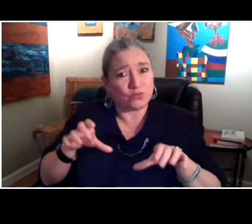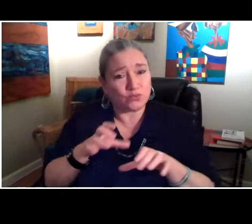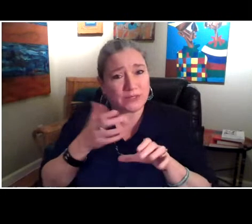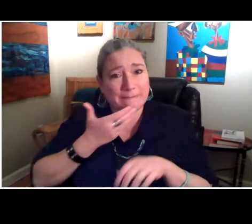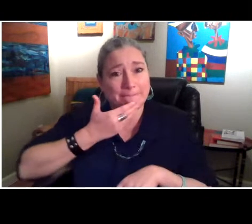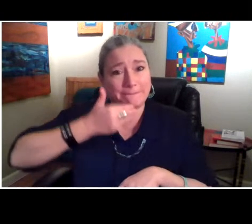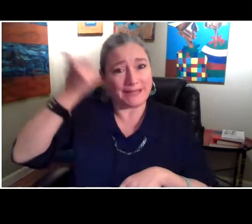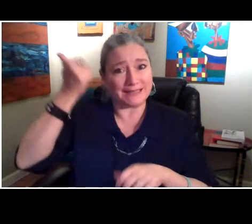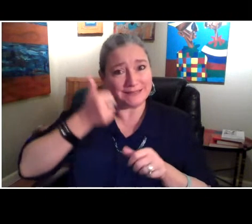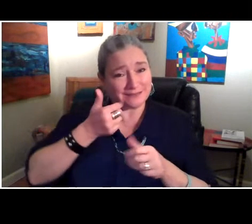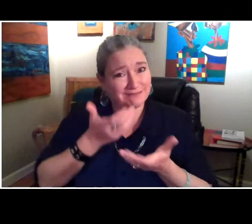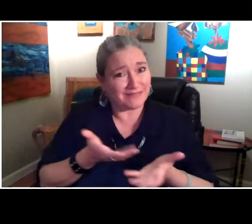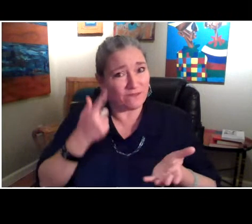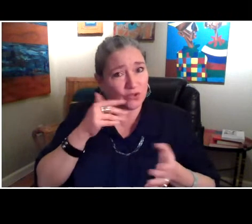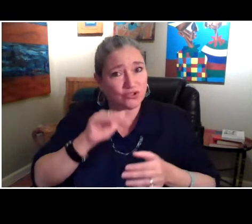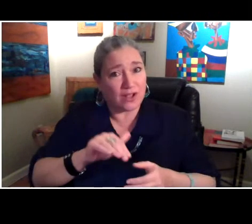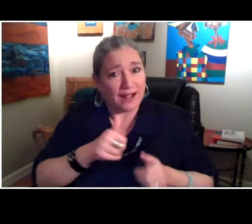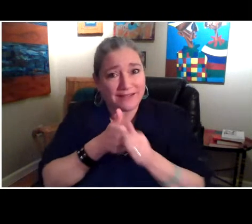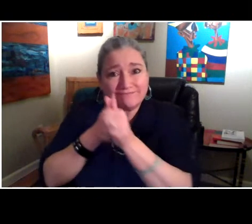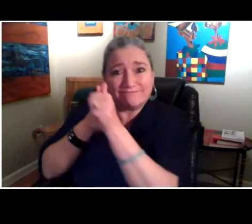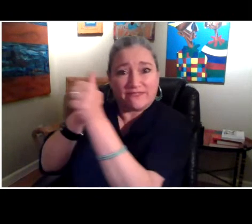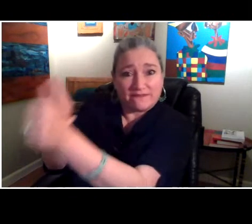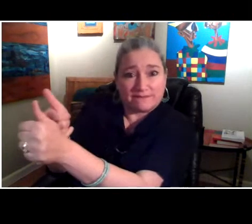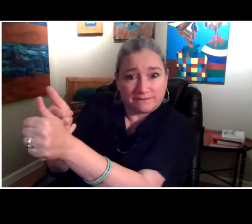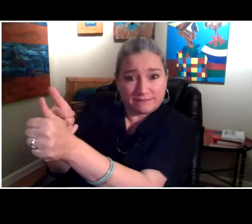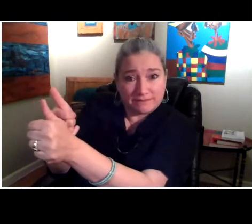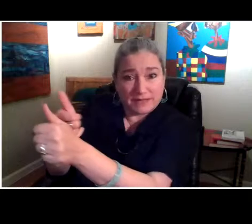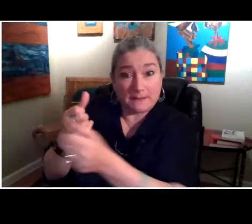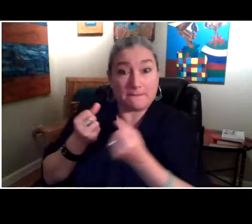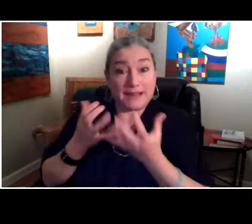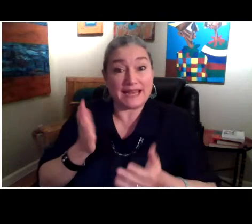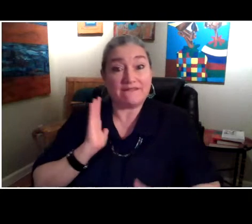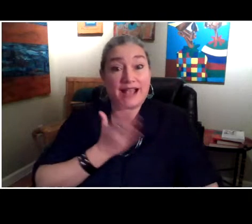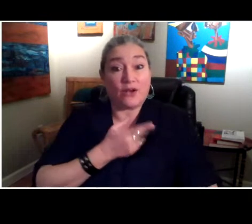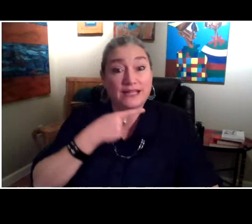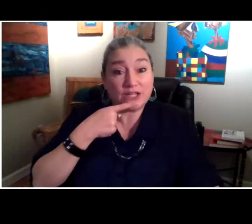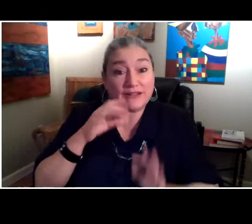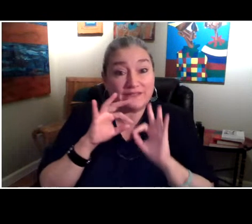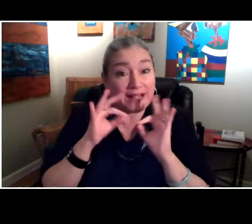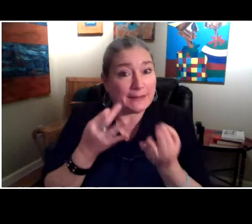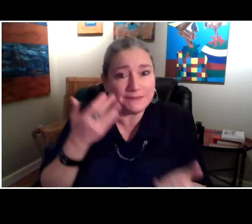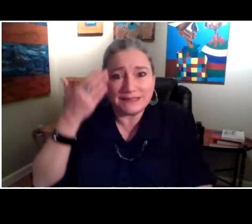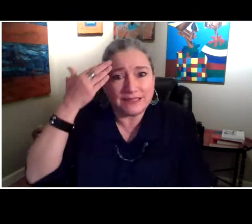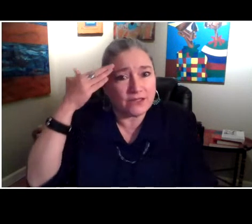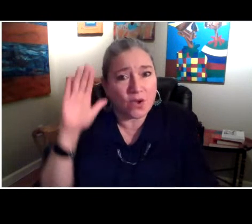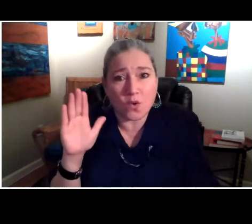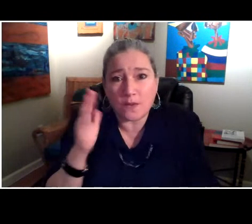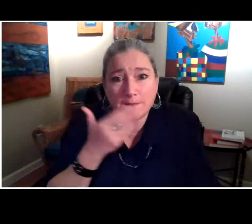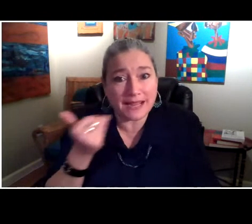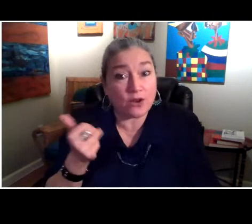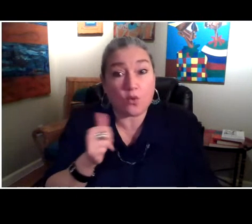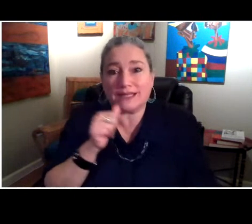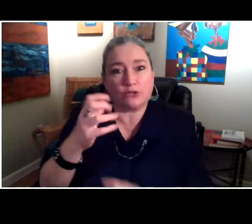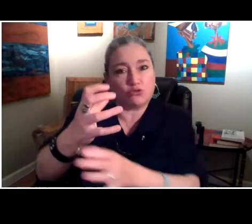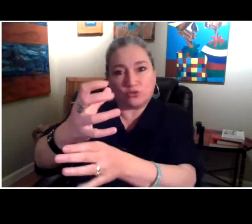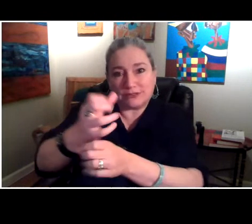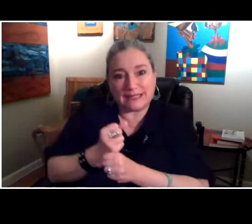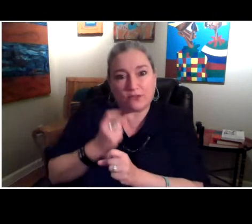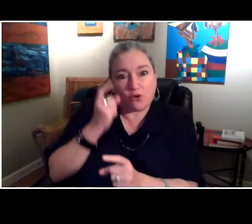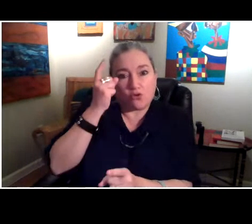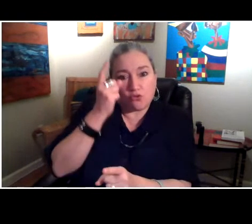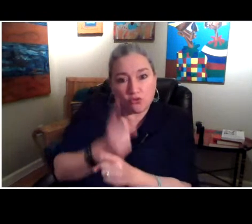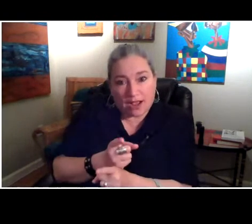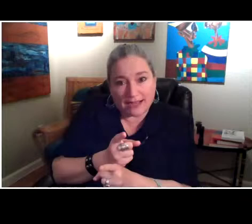they are the wise ones. The families thought they were doing the best thing for their child. And many of our hearing